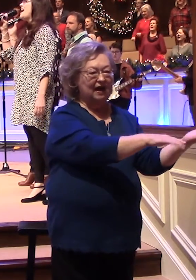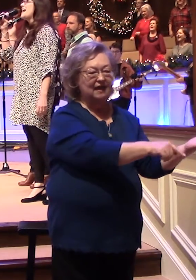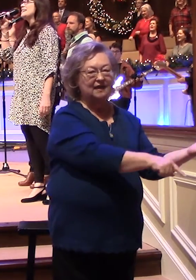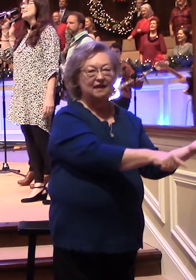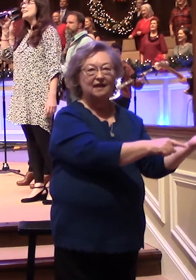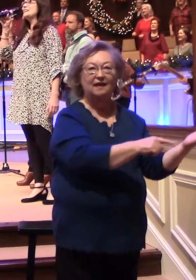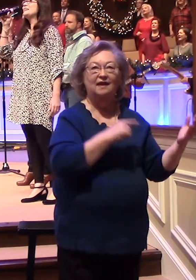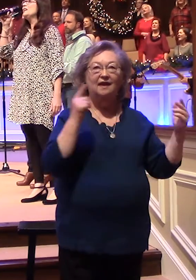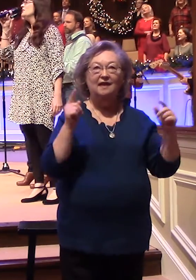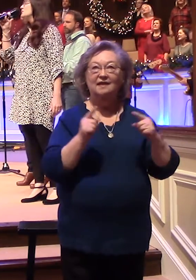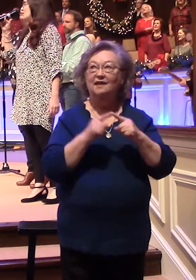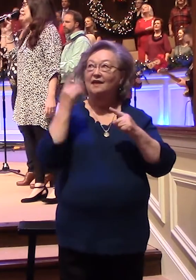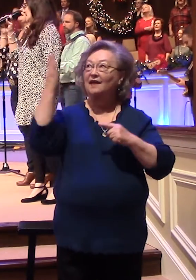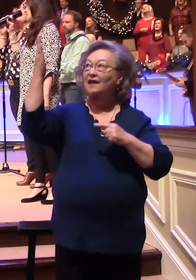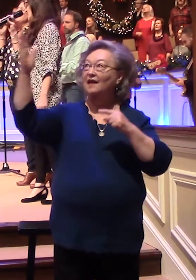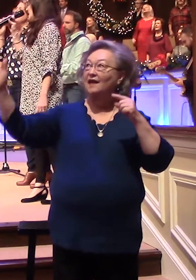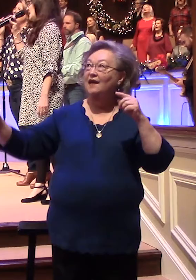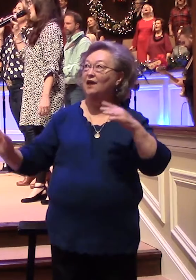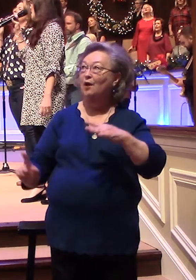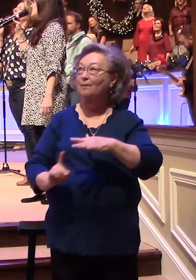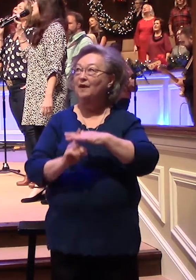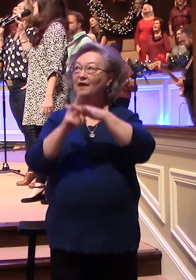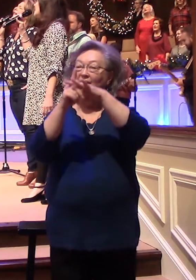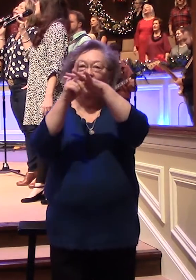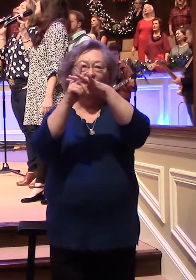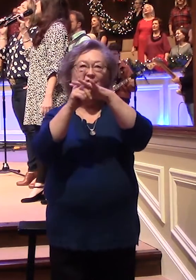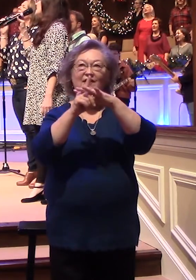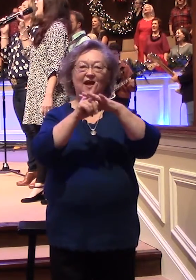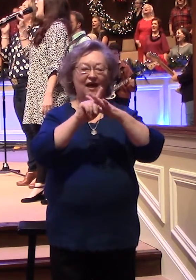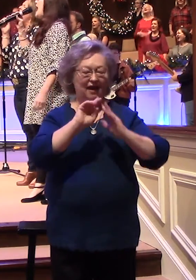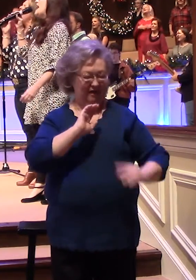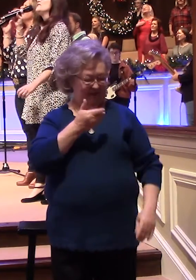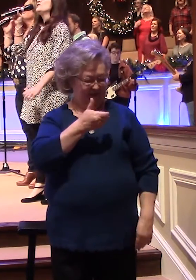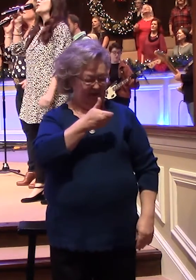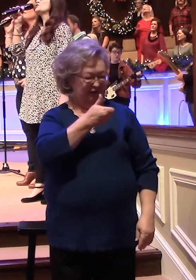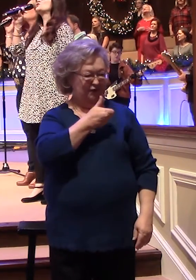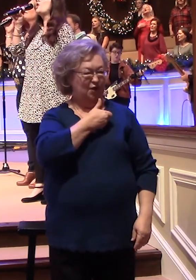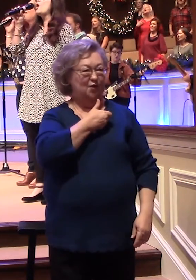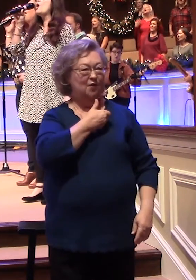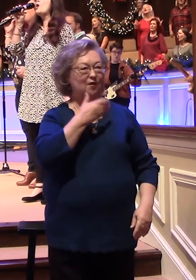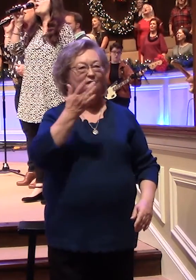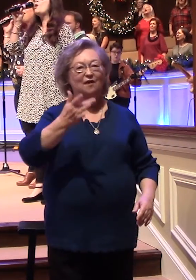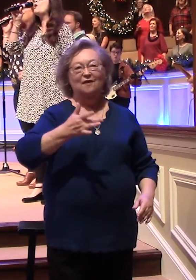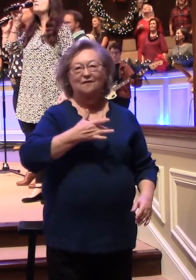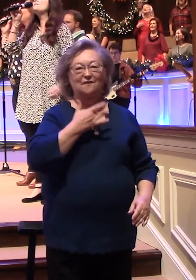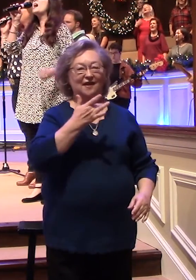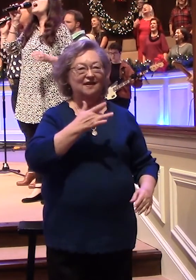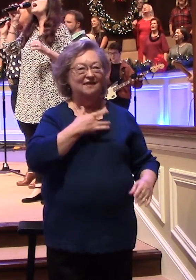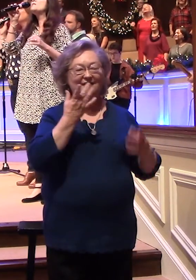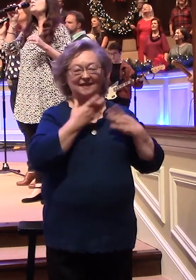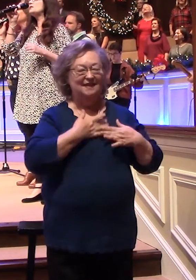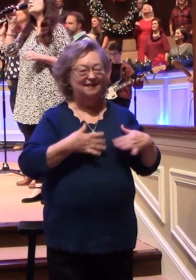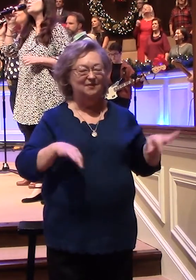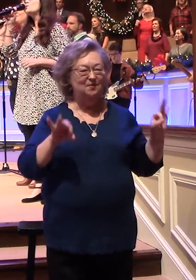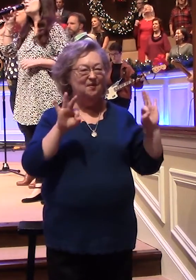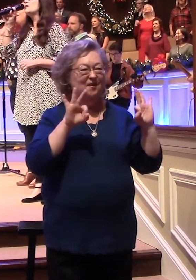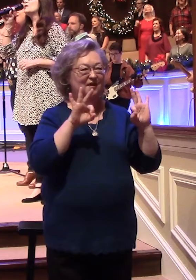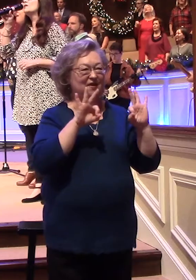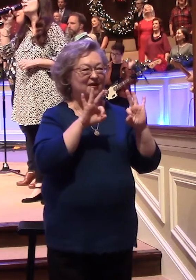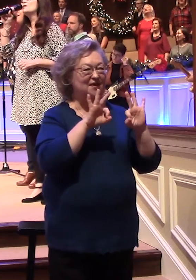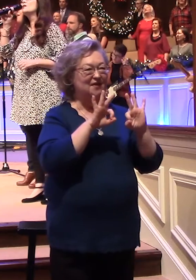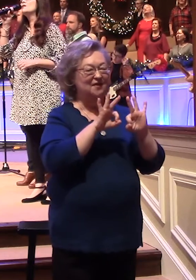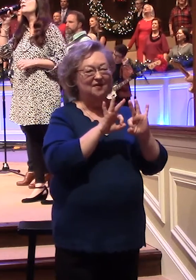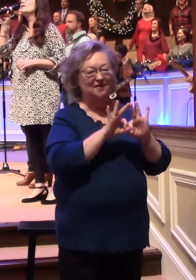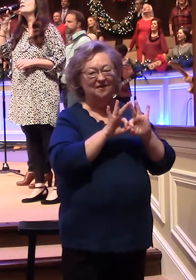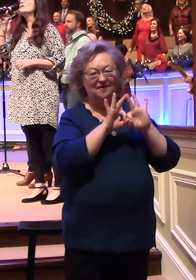pining, till He appear and the soul felt its